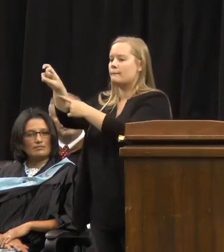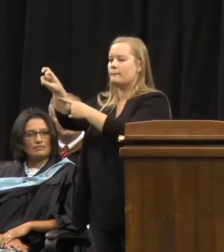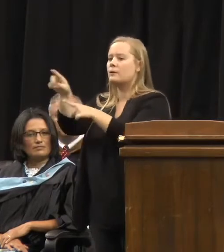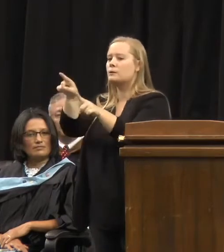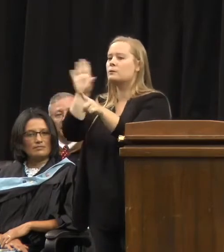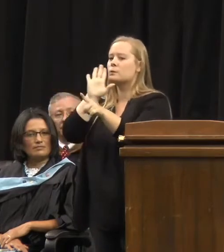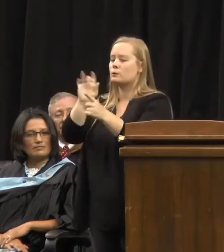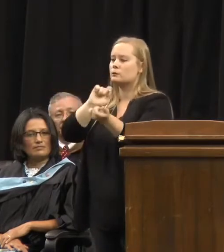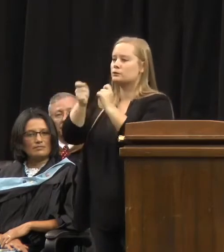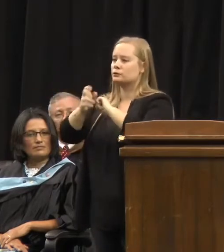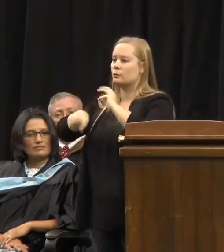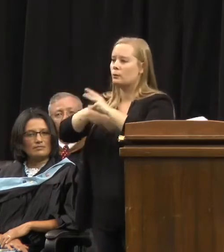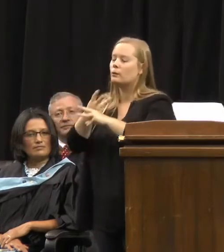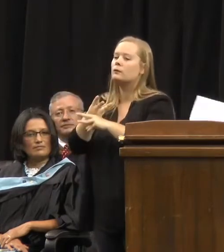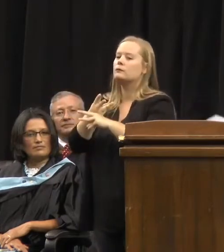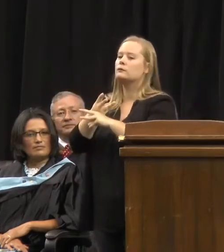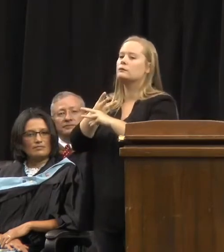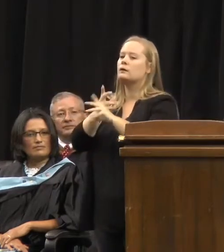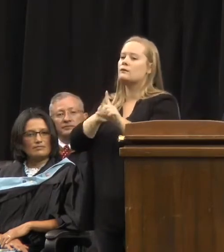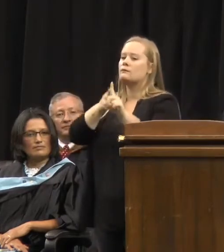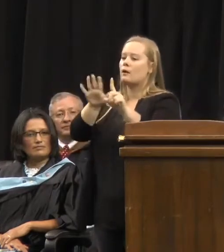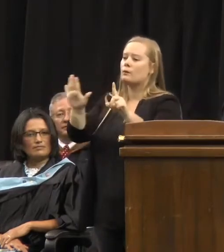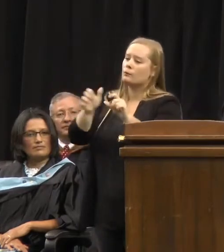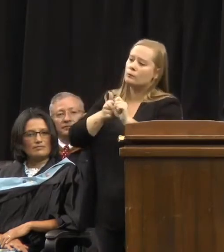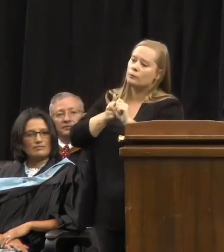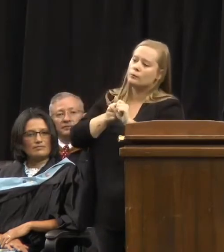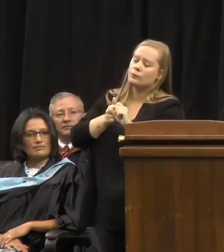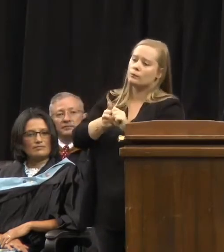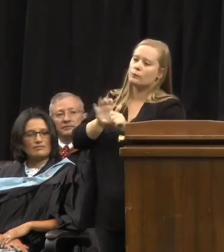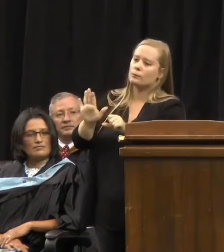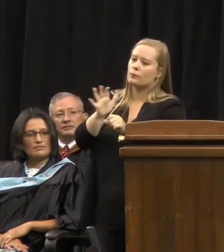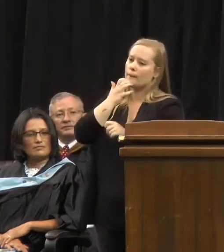will make a difference. Follow your passion, listen to your heart.